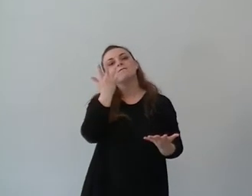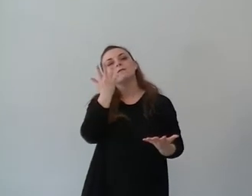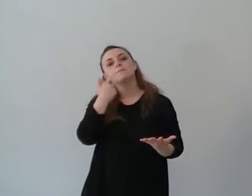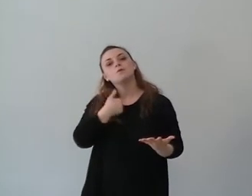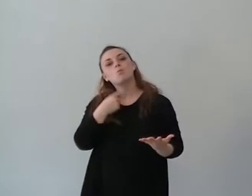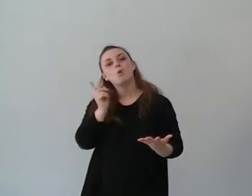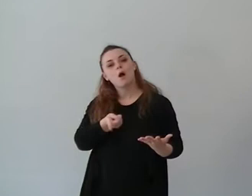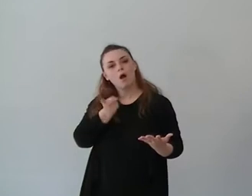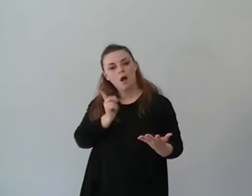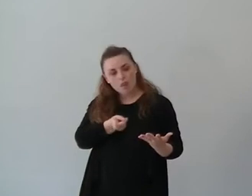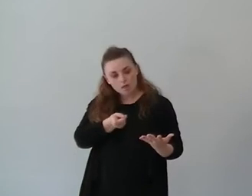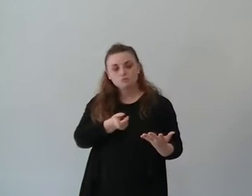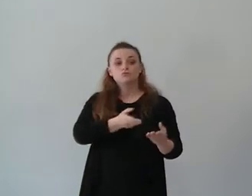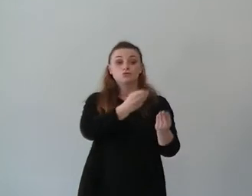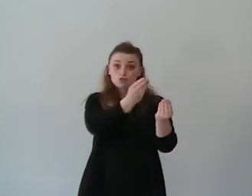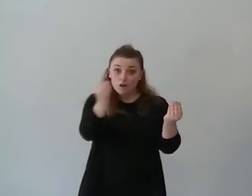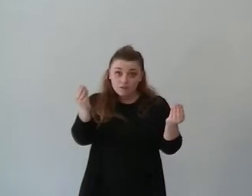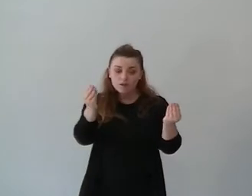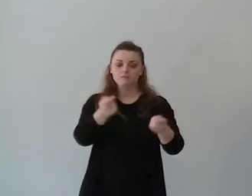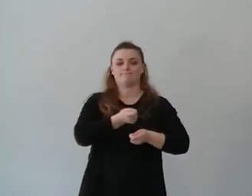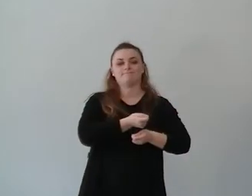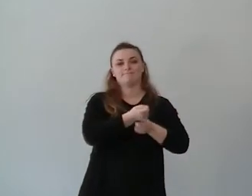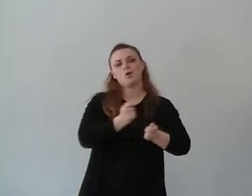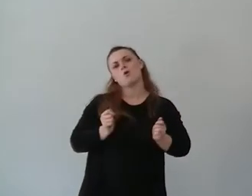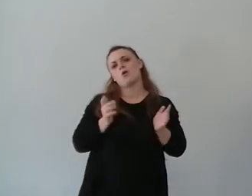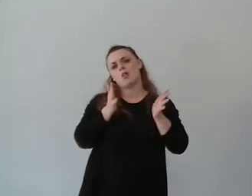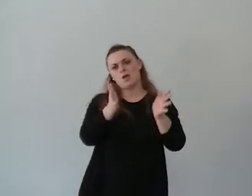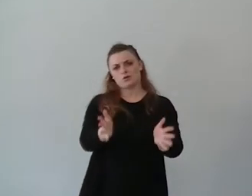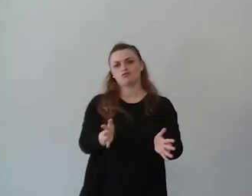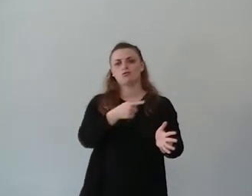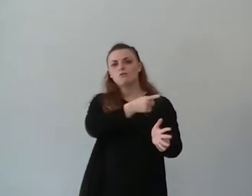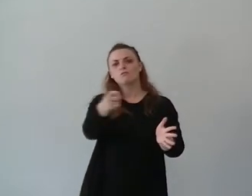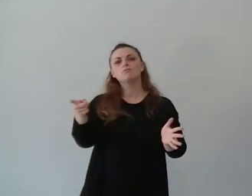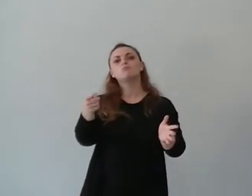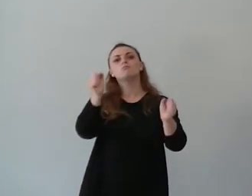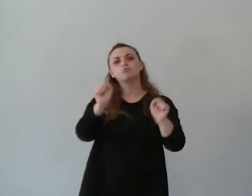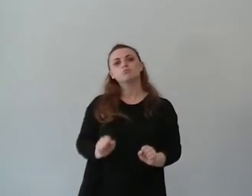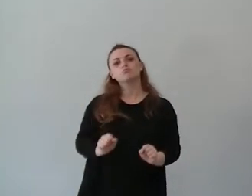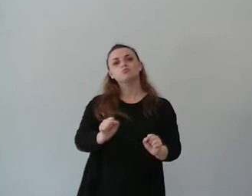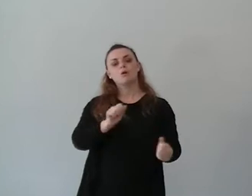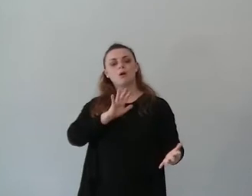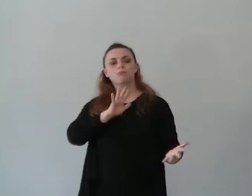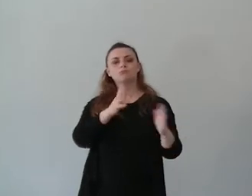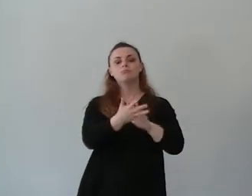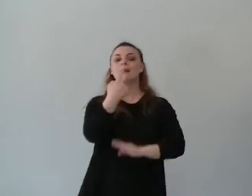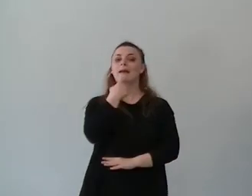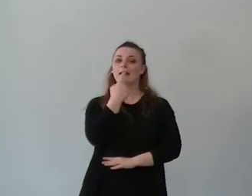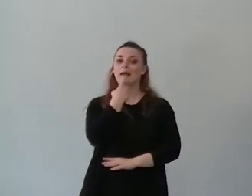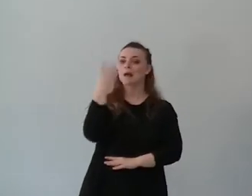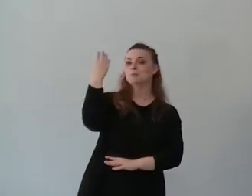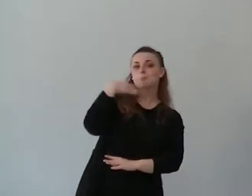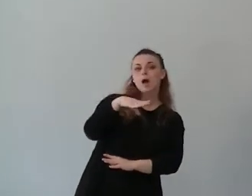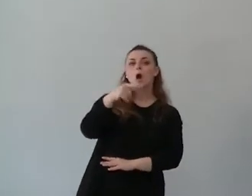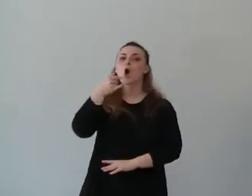i giovani di rendersi conto che possono essere sia un Paolo che un Timoteo nella loro vita. An example